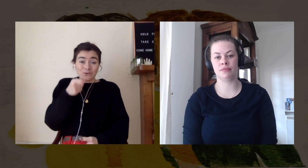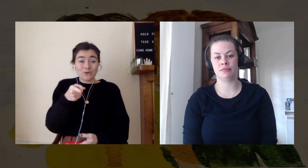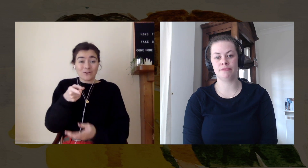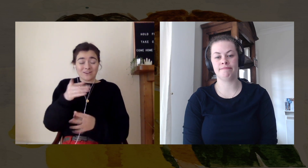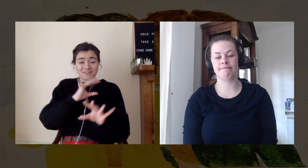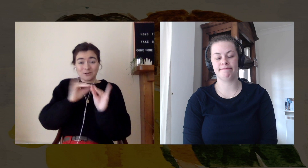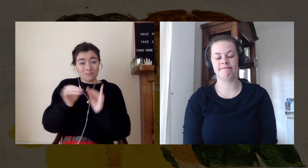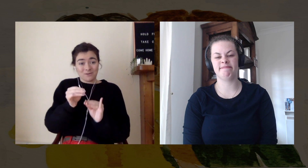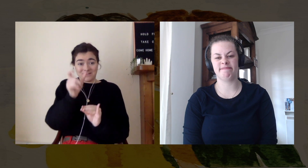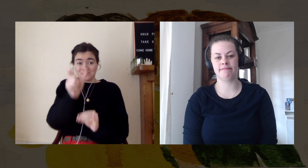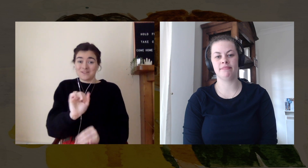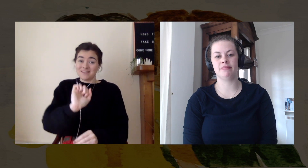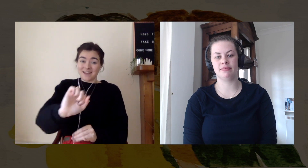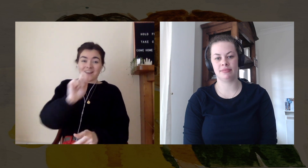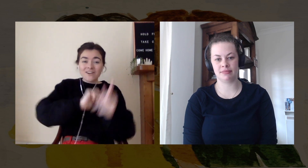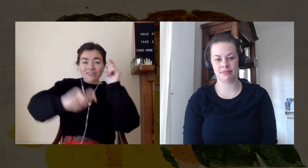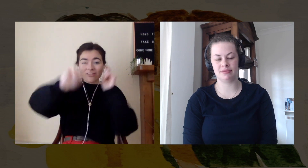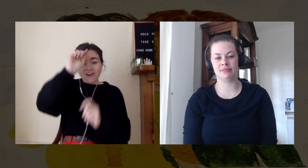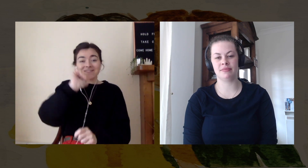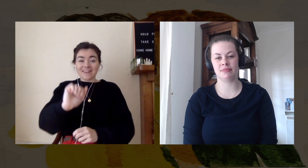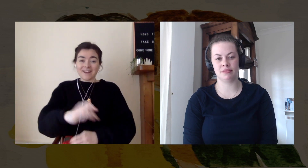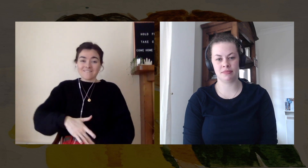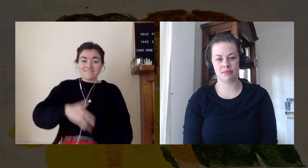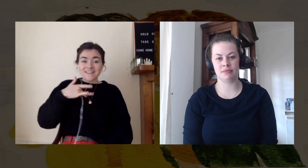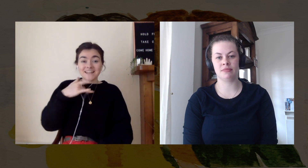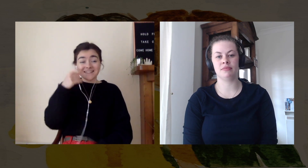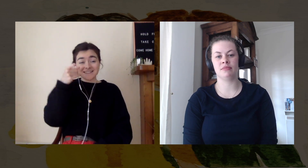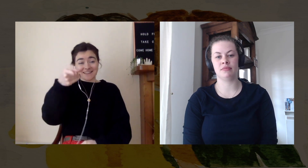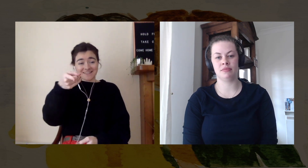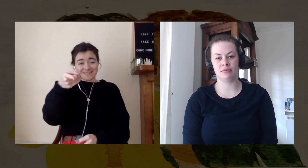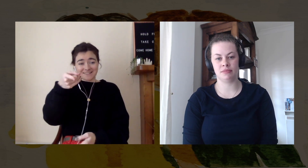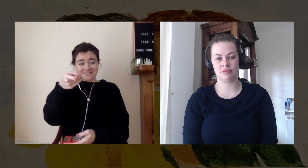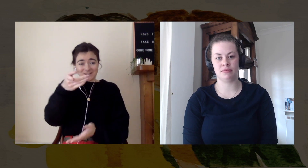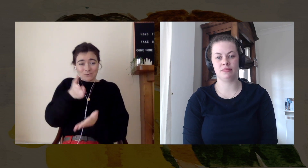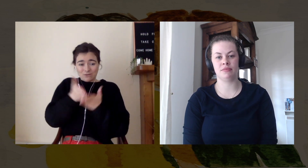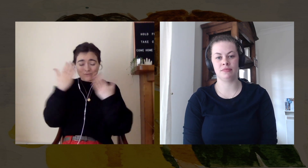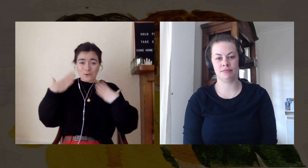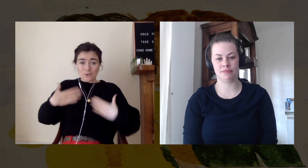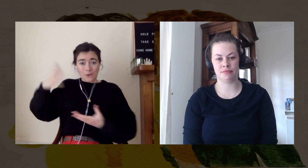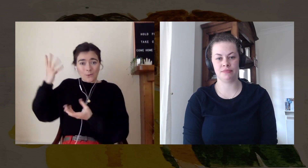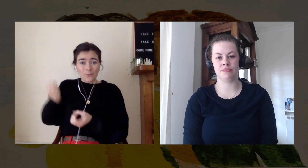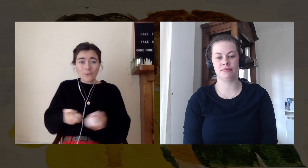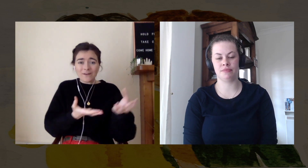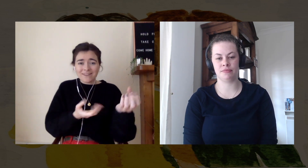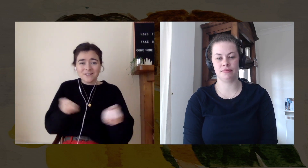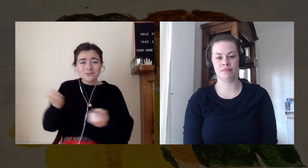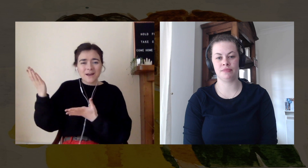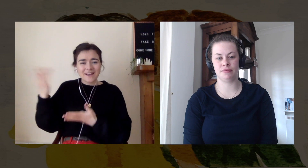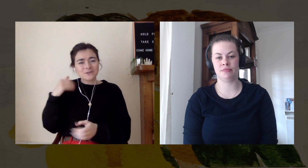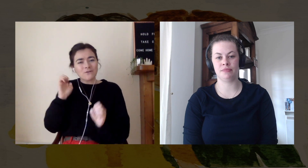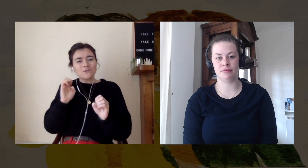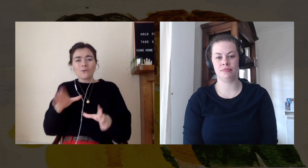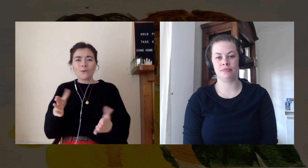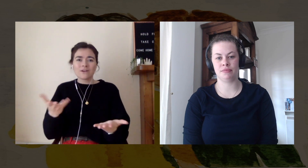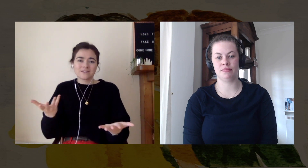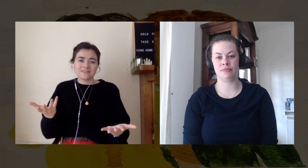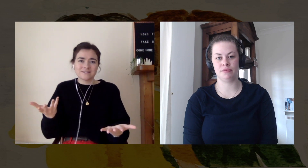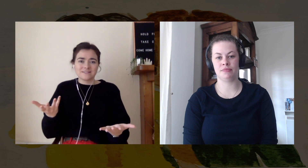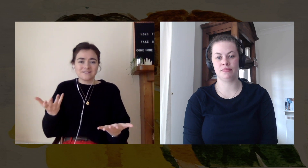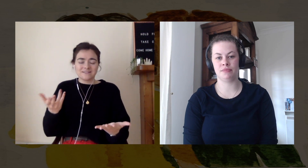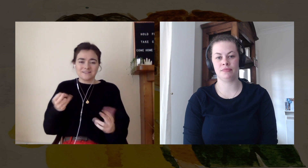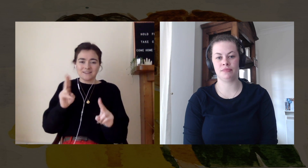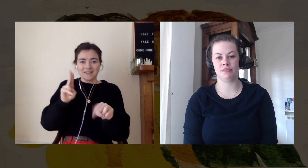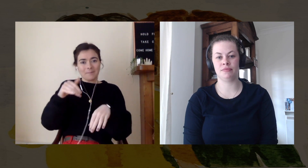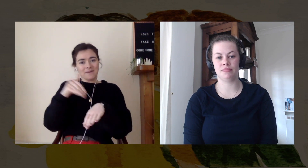course, there's going to be... you can be affected by that. I know it's, as you said, it's so important to try and like not let it get to you, but there